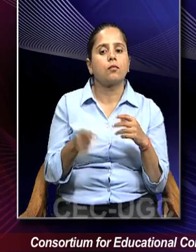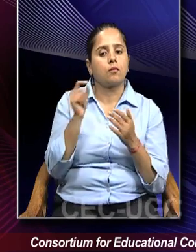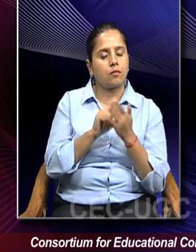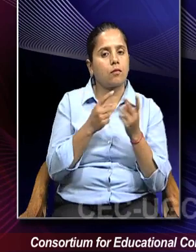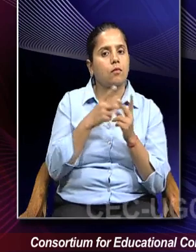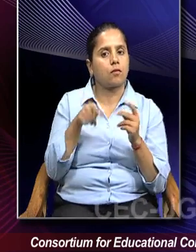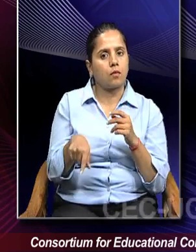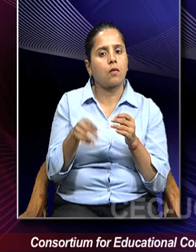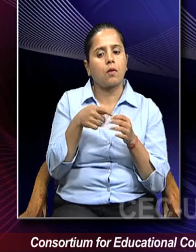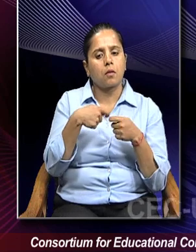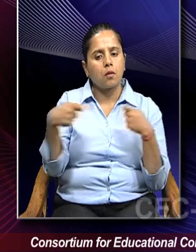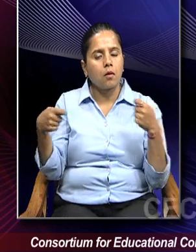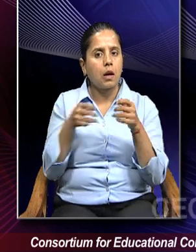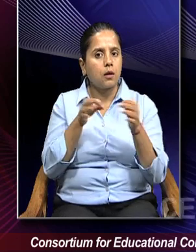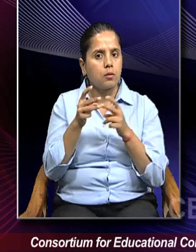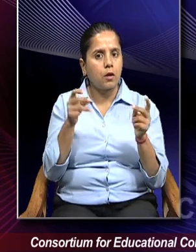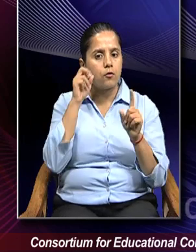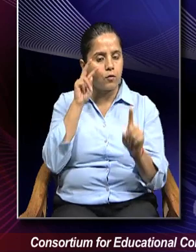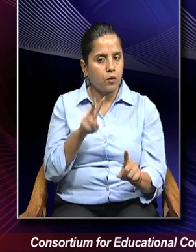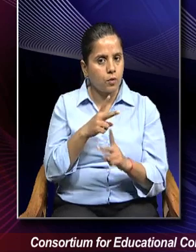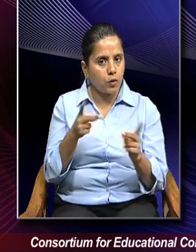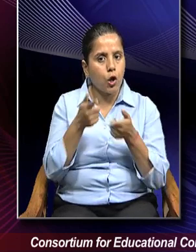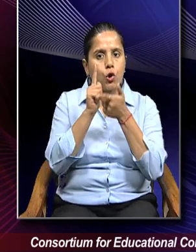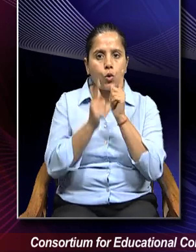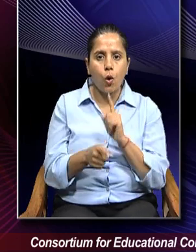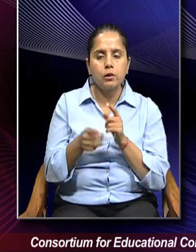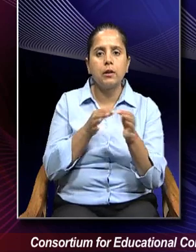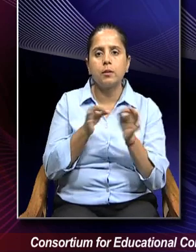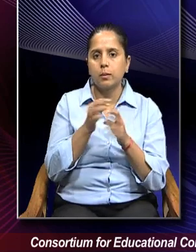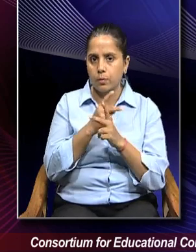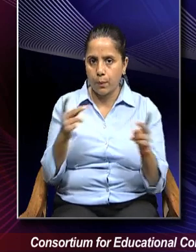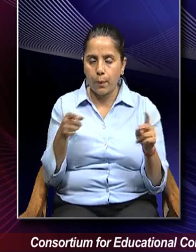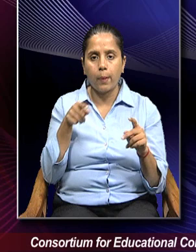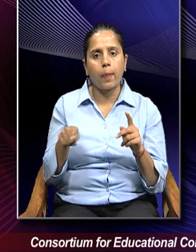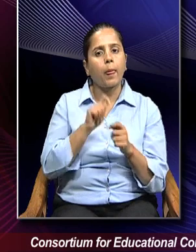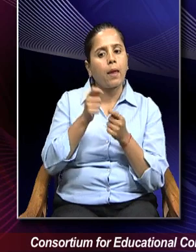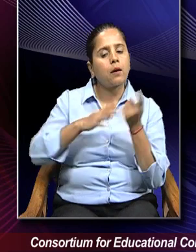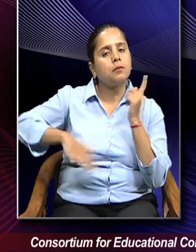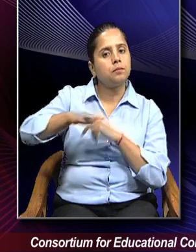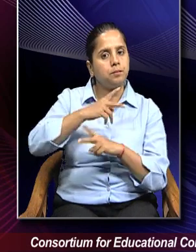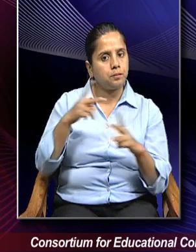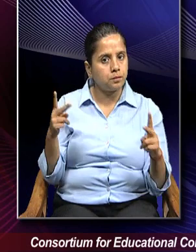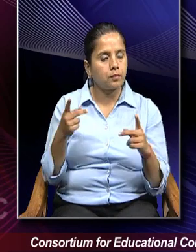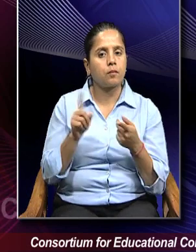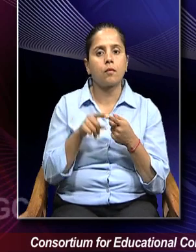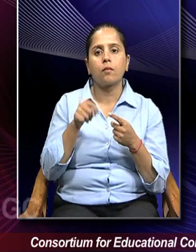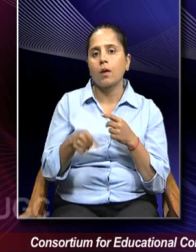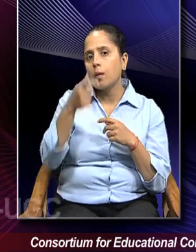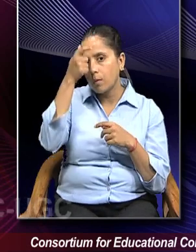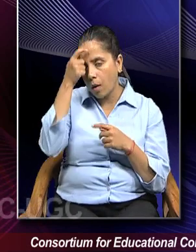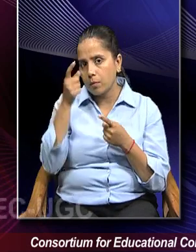to elaborate the viewpoint and provide logical explanation to a specific situation, to a specific